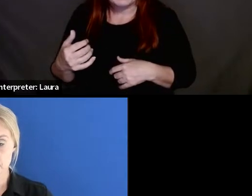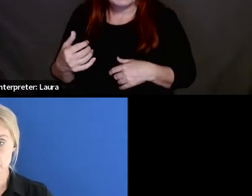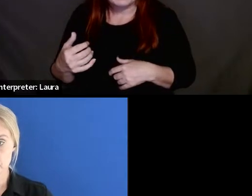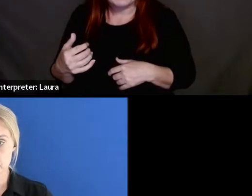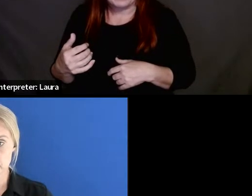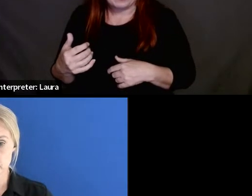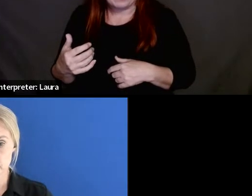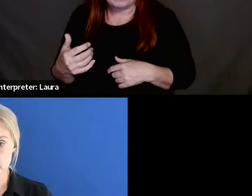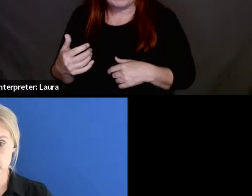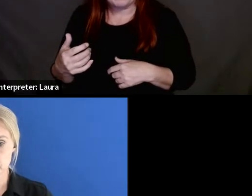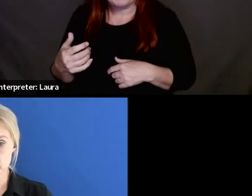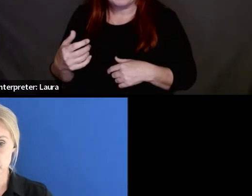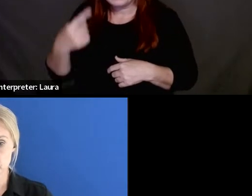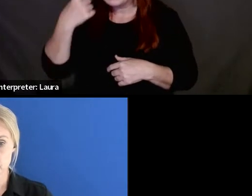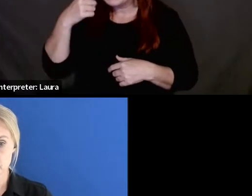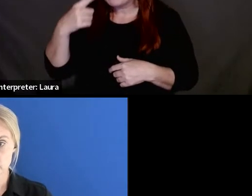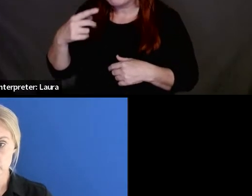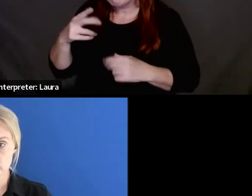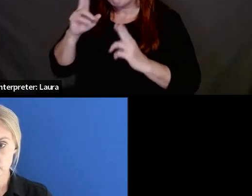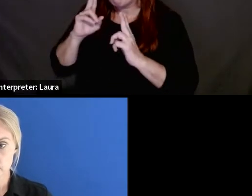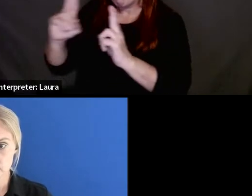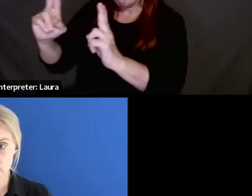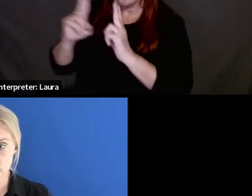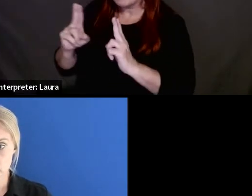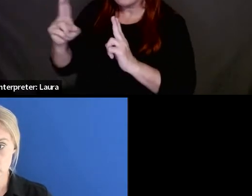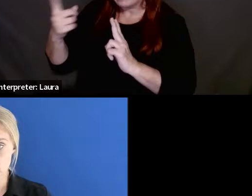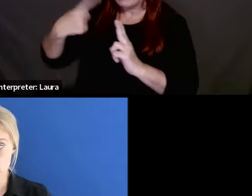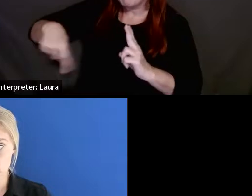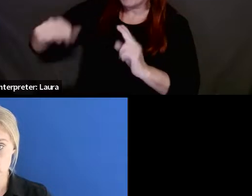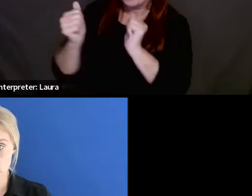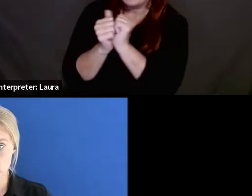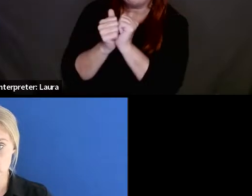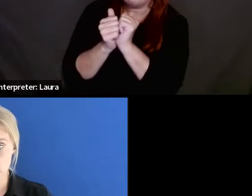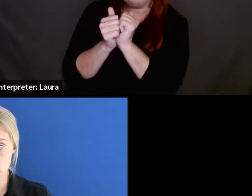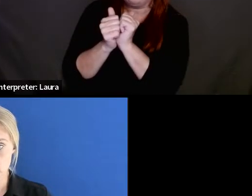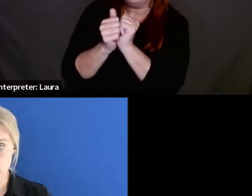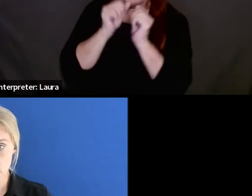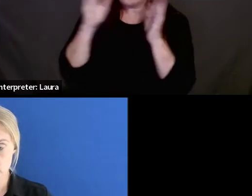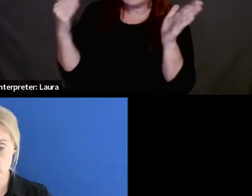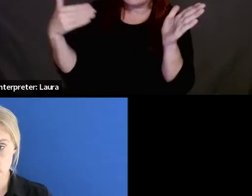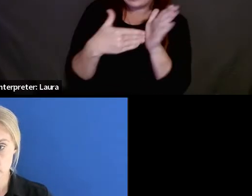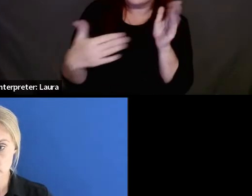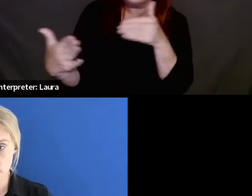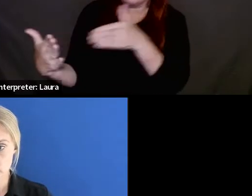honor? Because we want them to be with us instead of against.